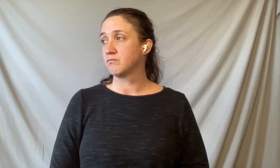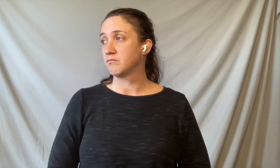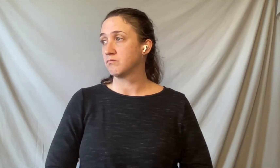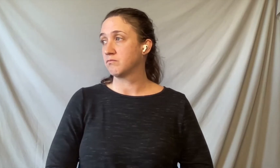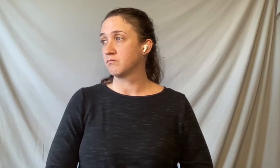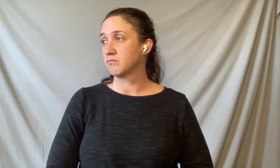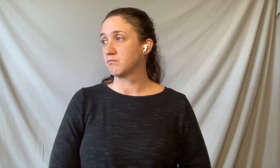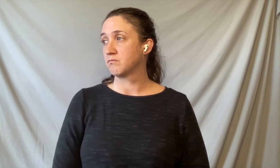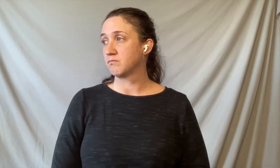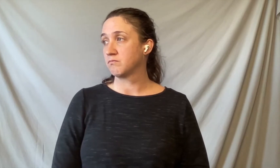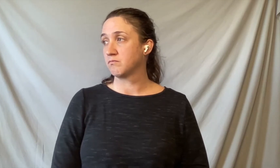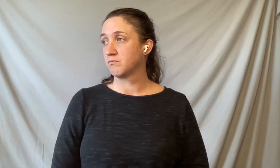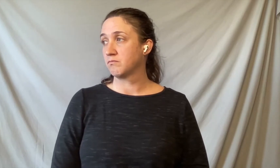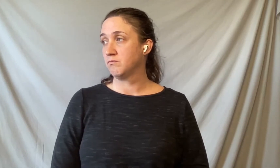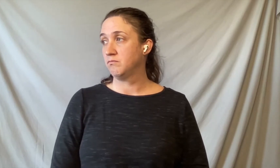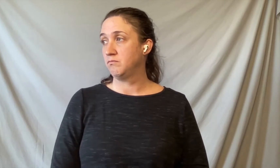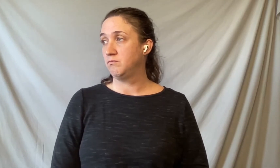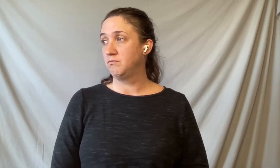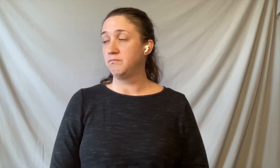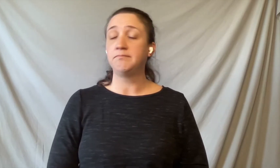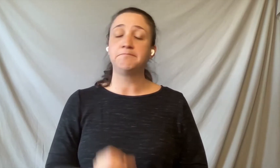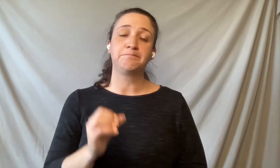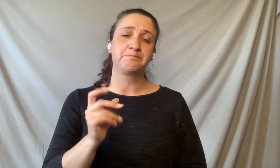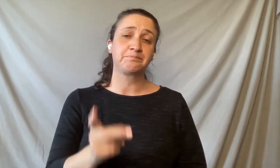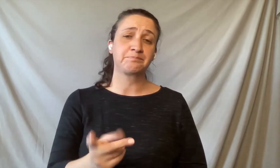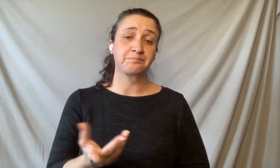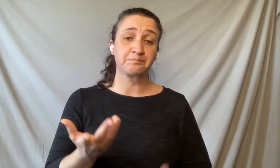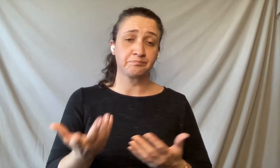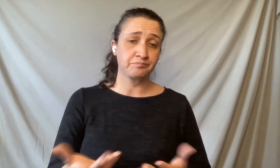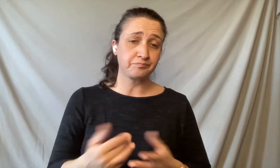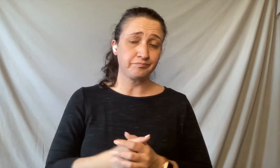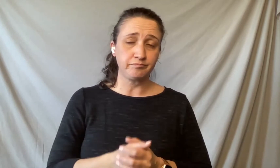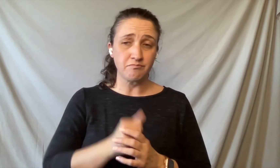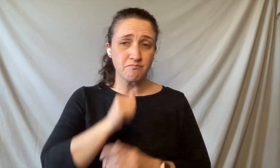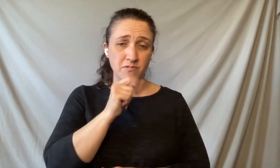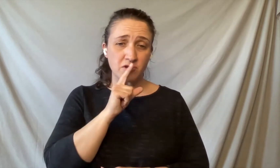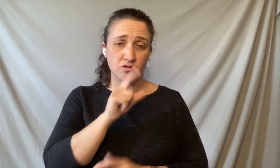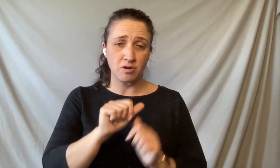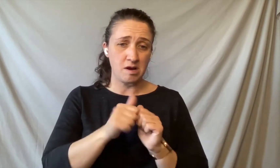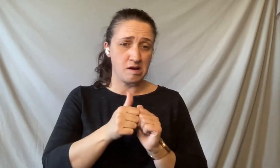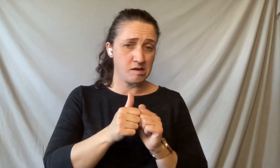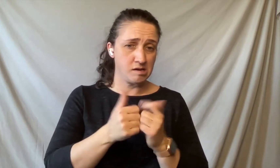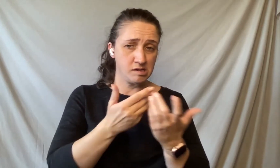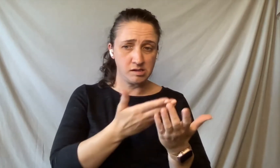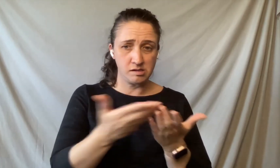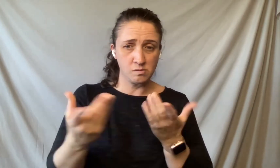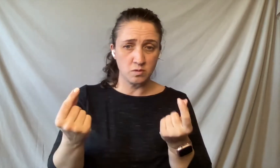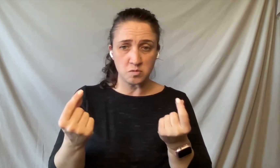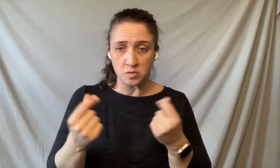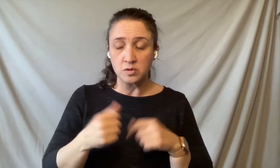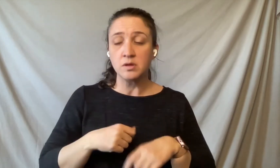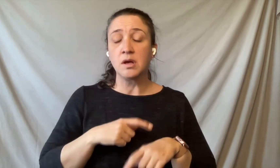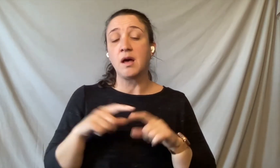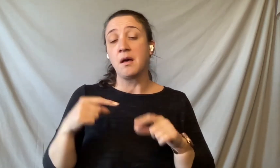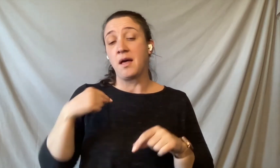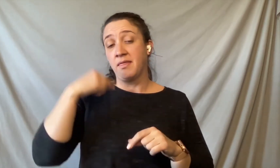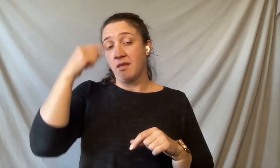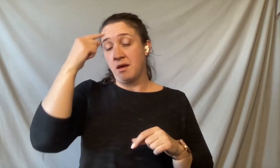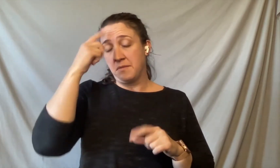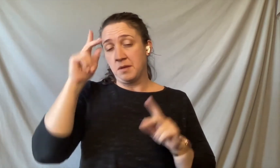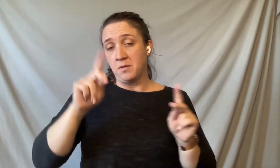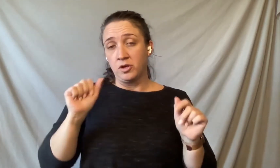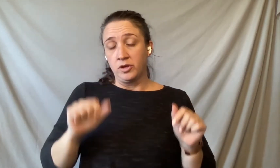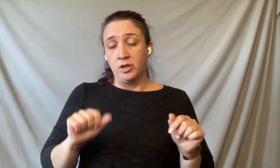Okay, so I'm not sure how we want to do this. One thing I thought of is people could put their names in